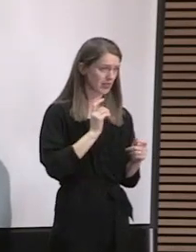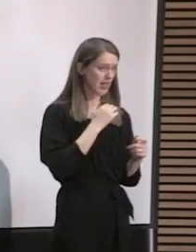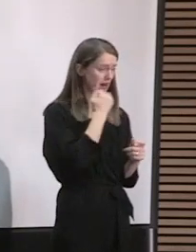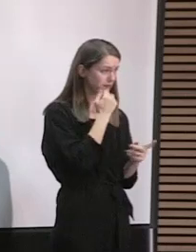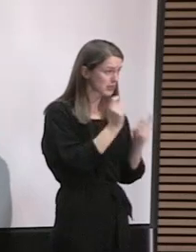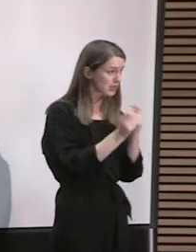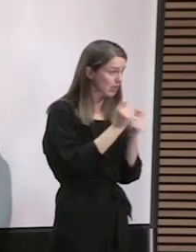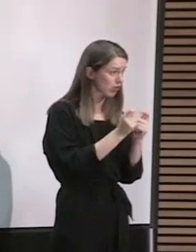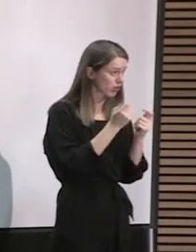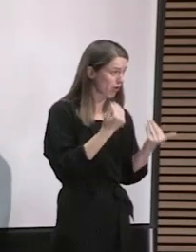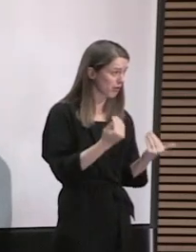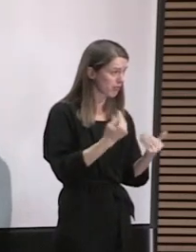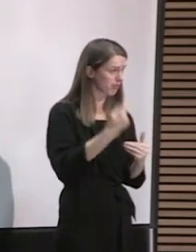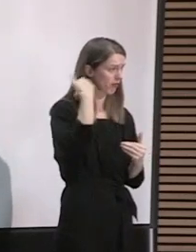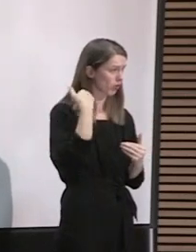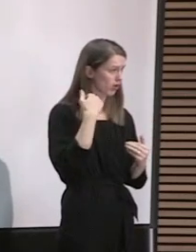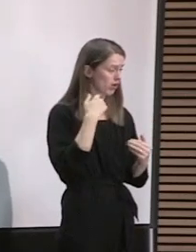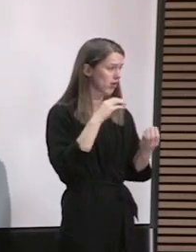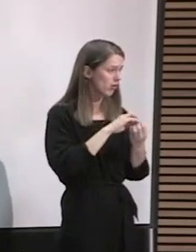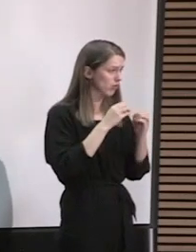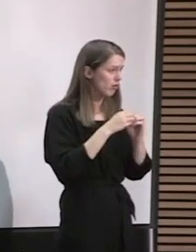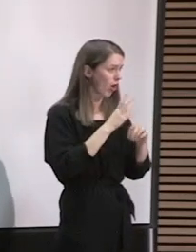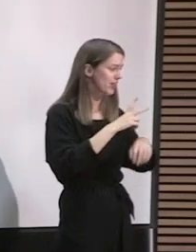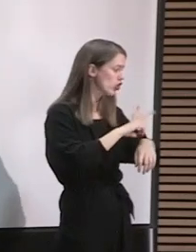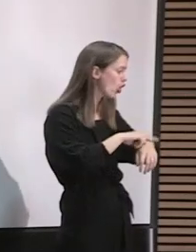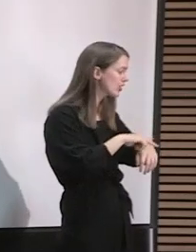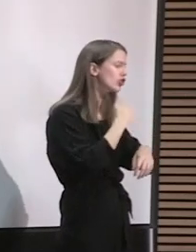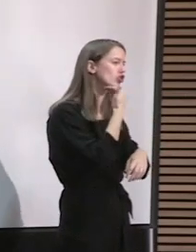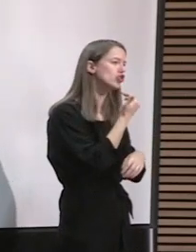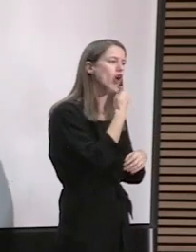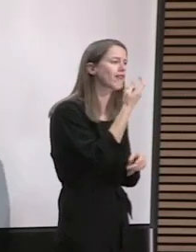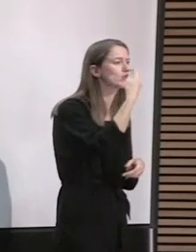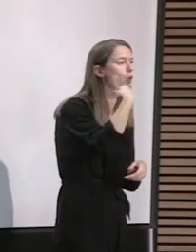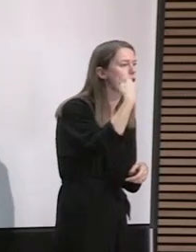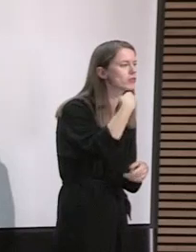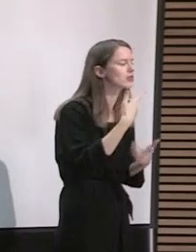mean, we've had issues in the past around, doctors not having enough swabs or